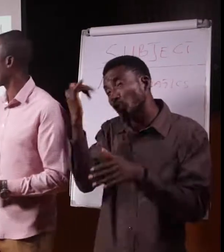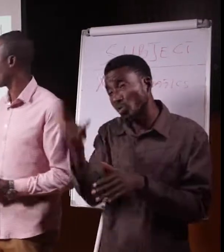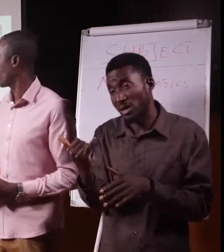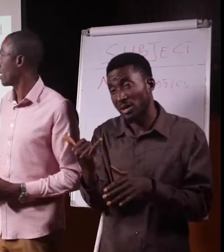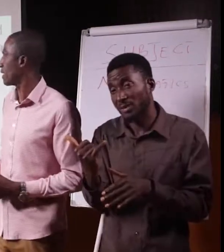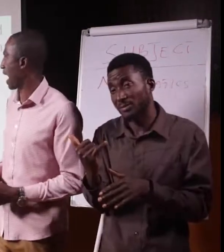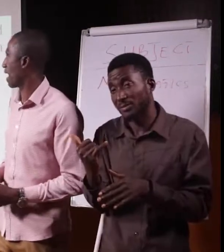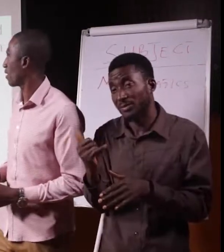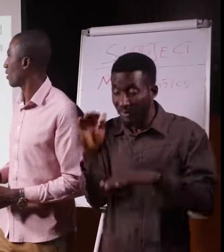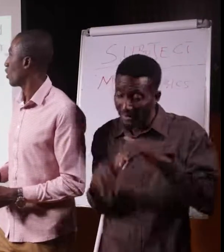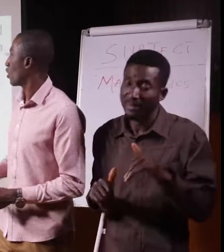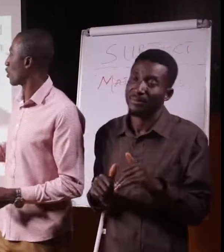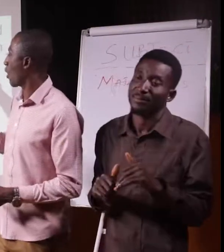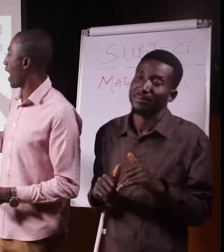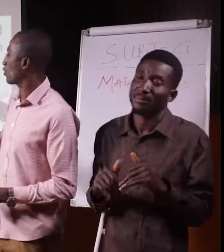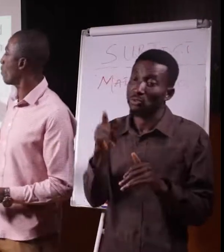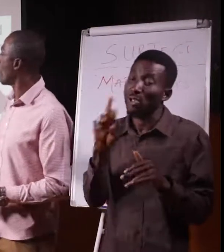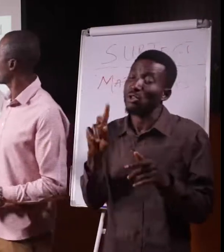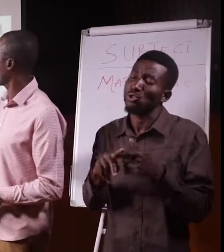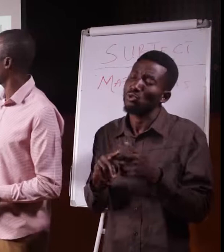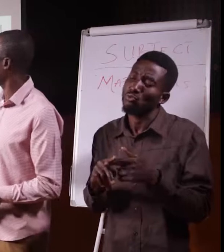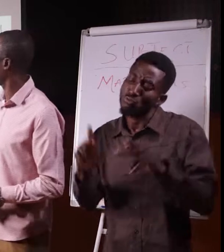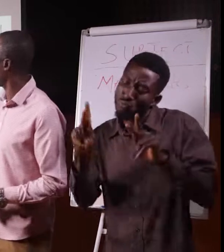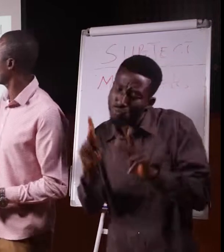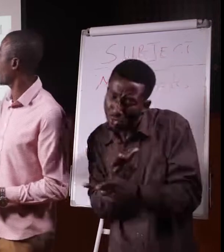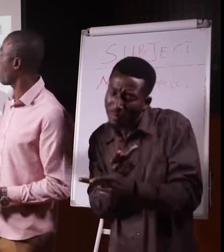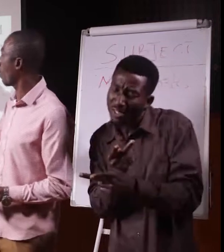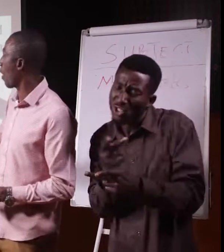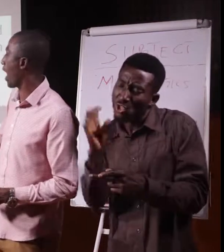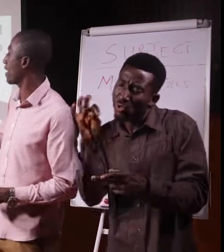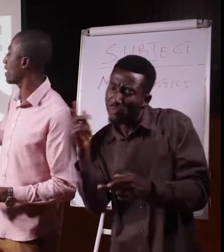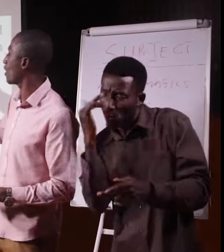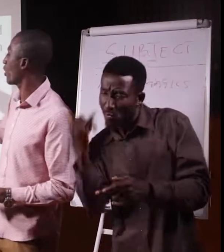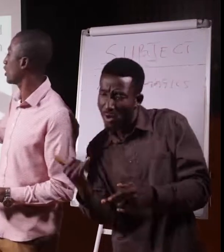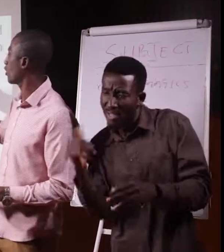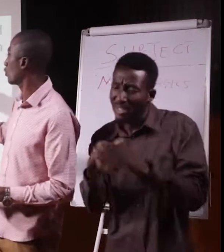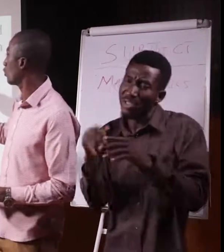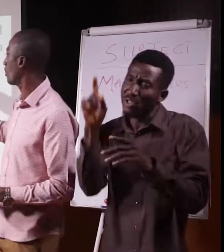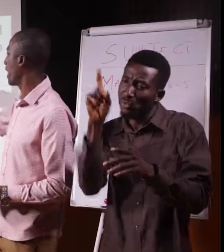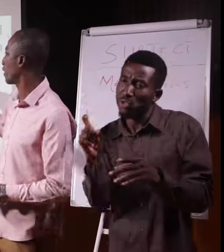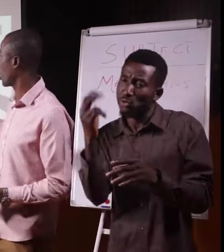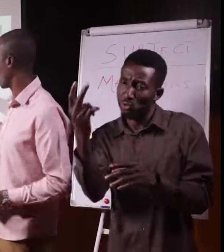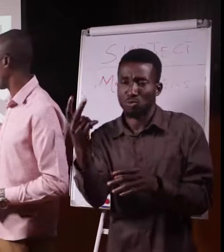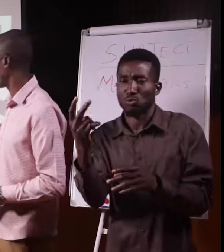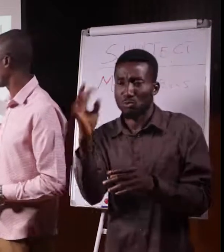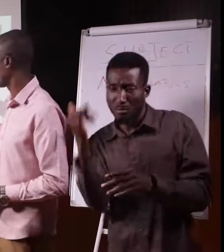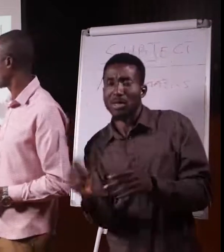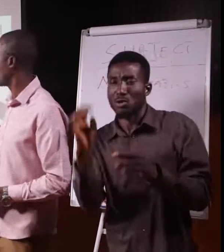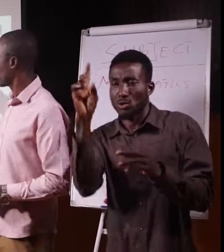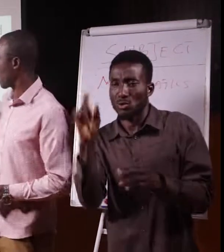y, then you are to multiply the coefficient of y in equation 2 by equation